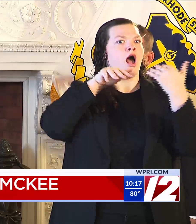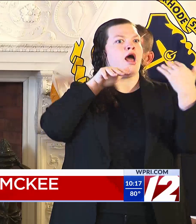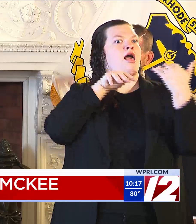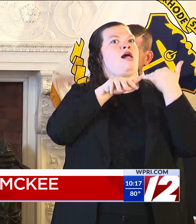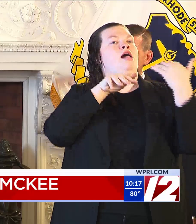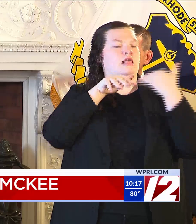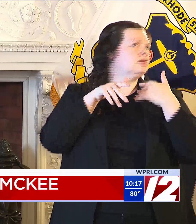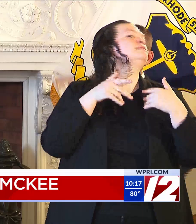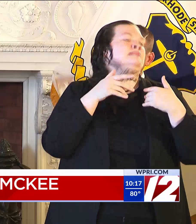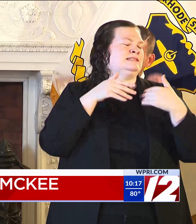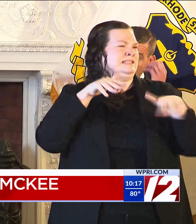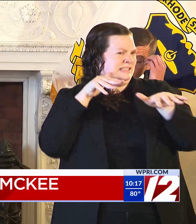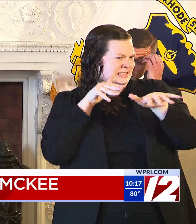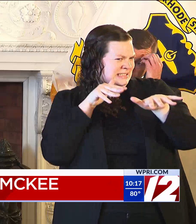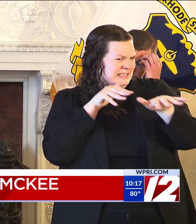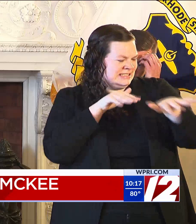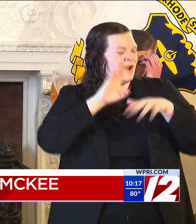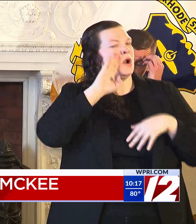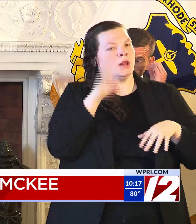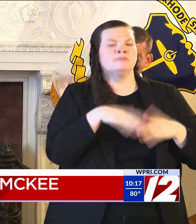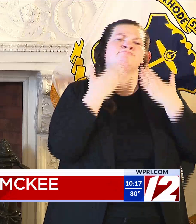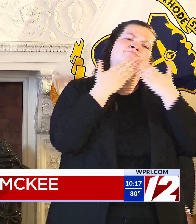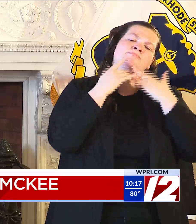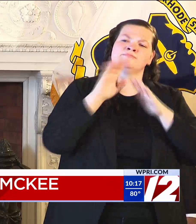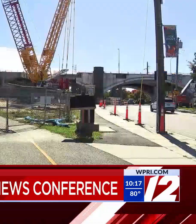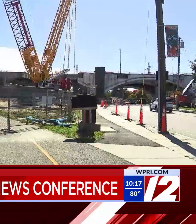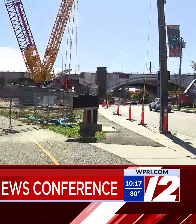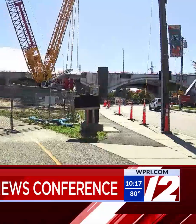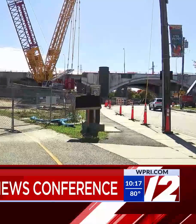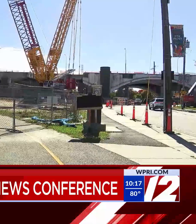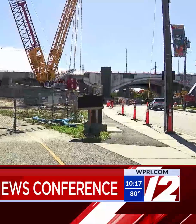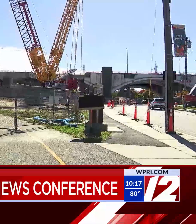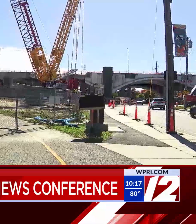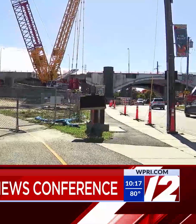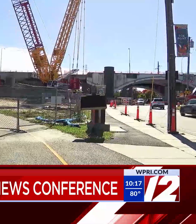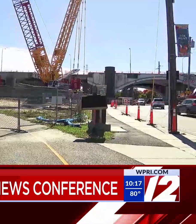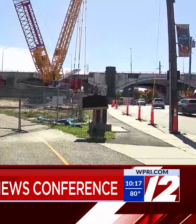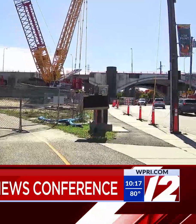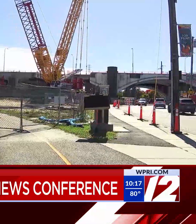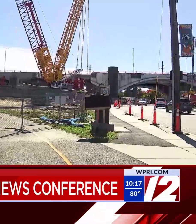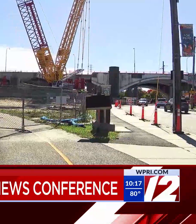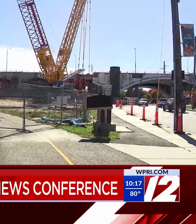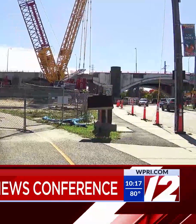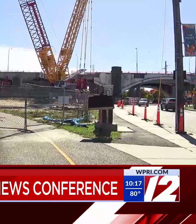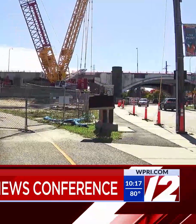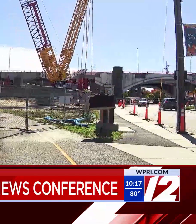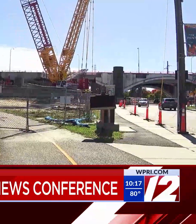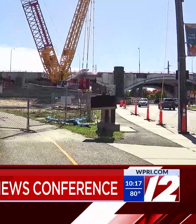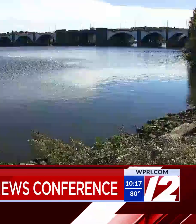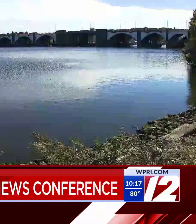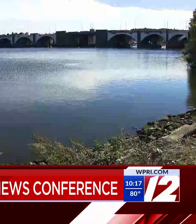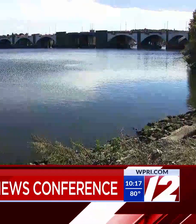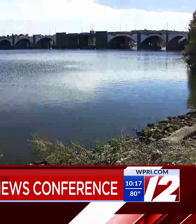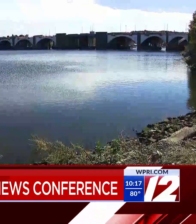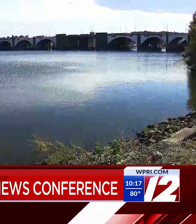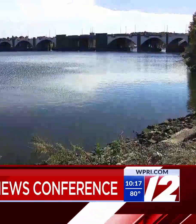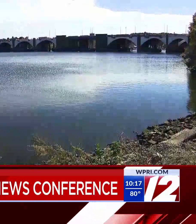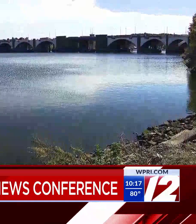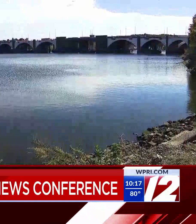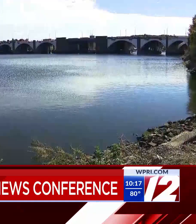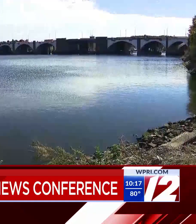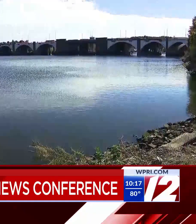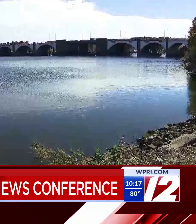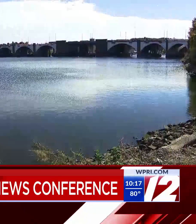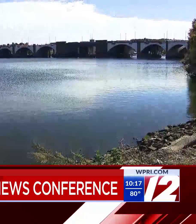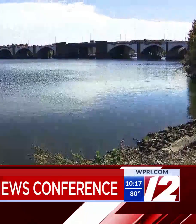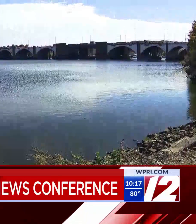The bridge is a part of a major artery in Rhode Island that impacts thousands of people every day.